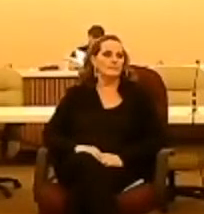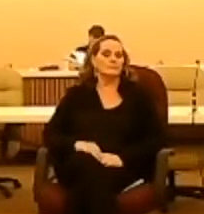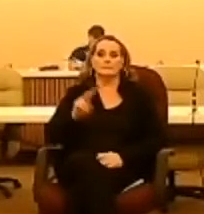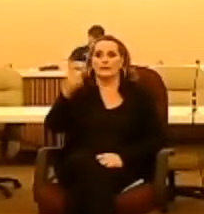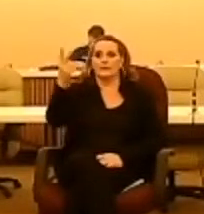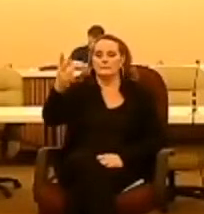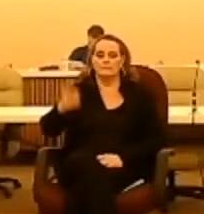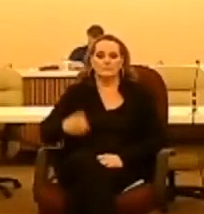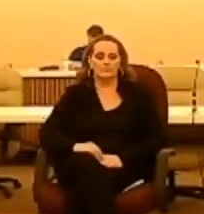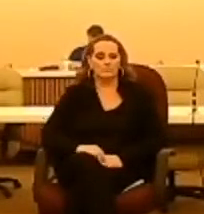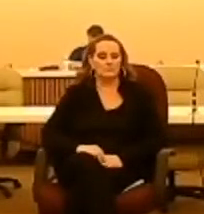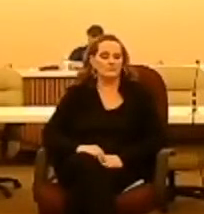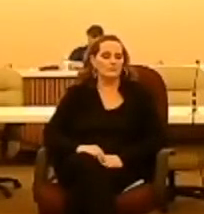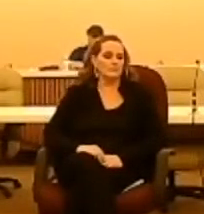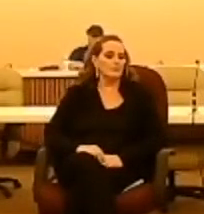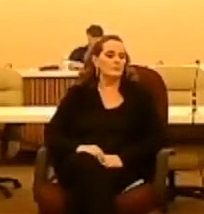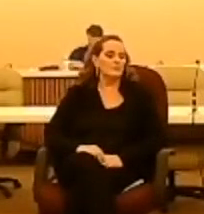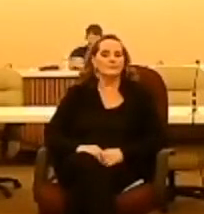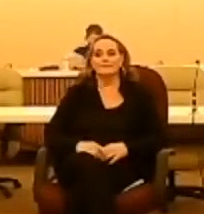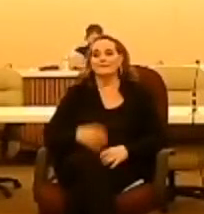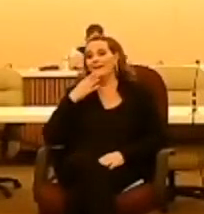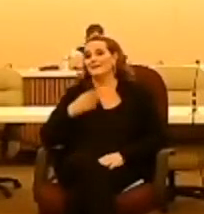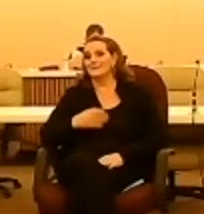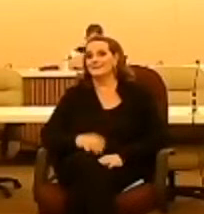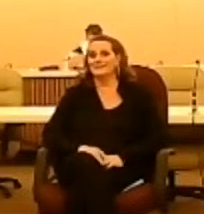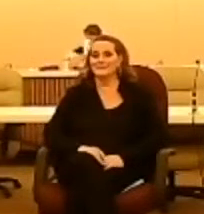Second. I'll do it for you, Steve. Thanks.